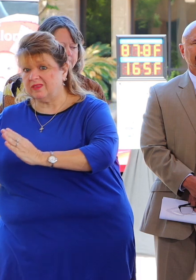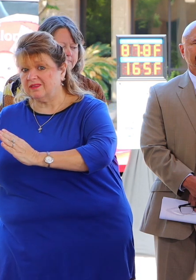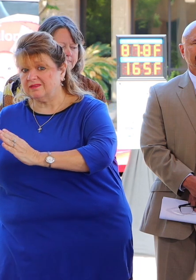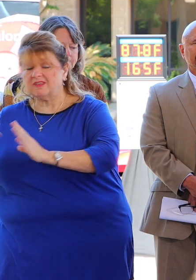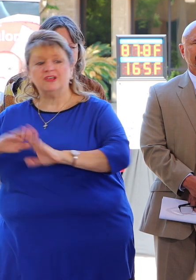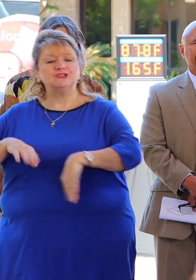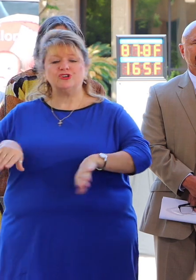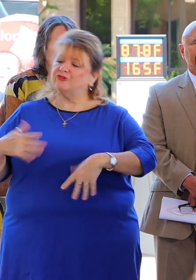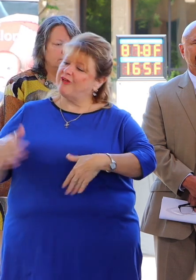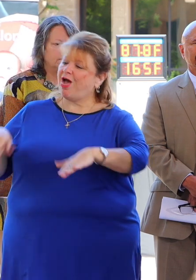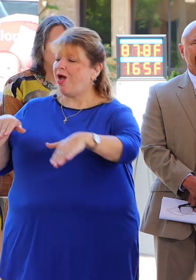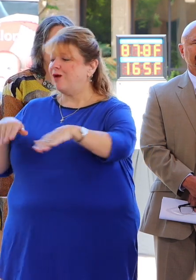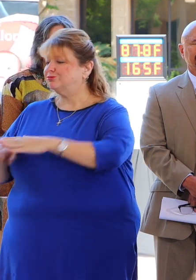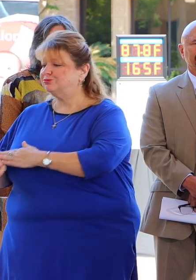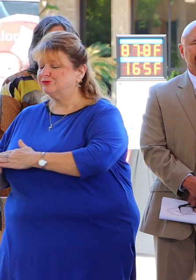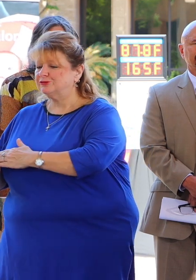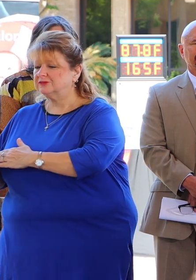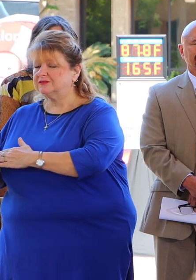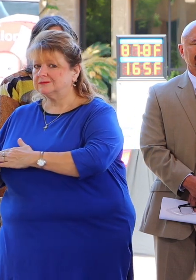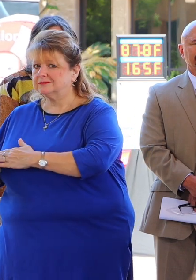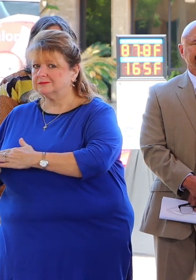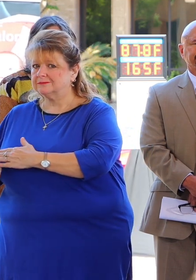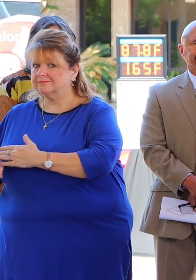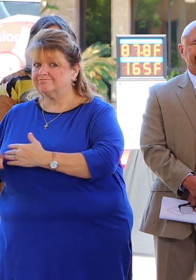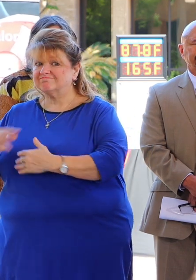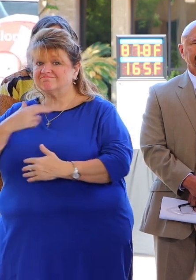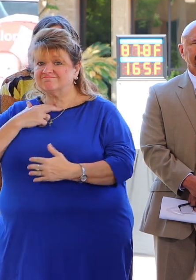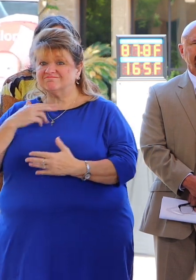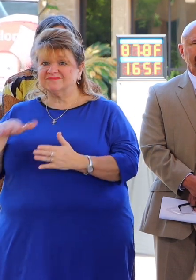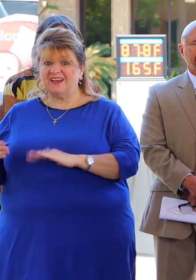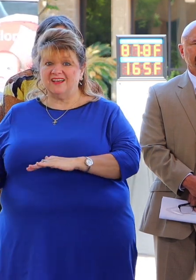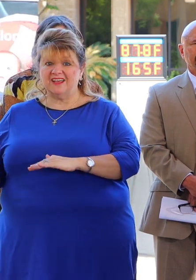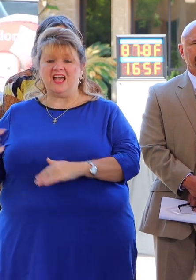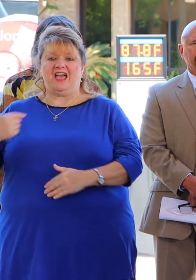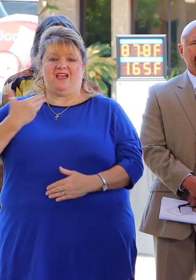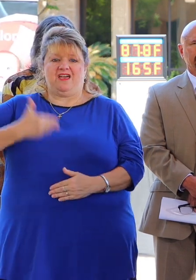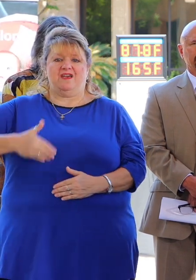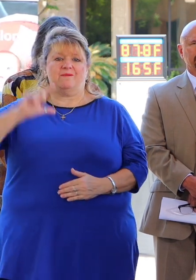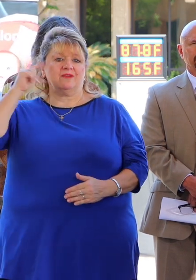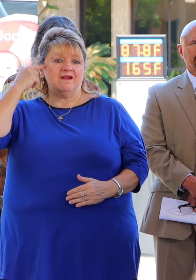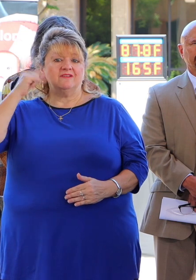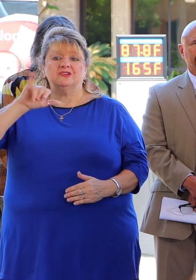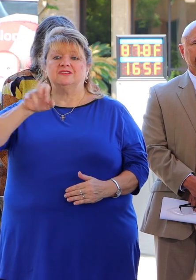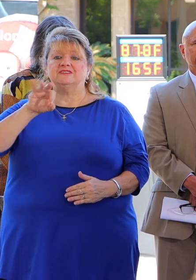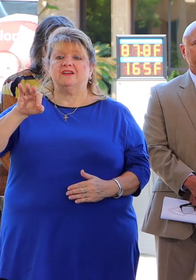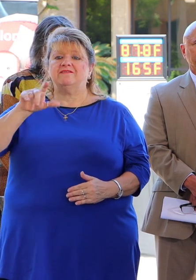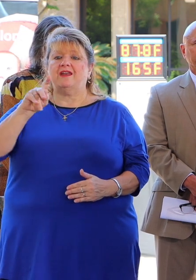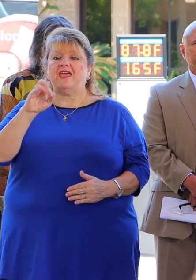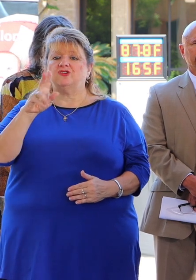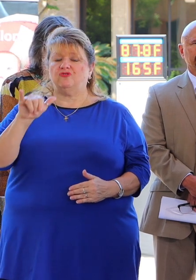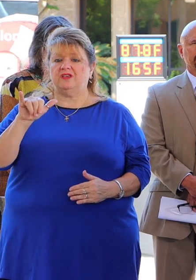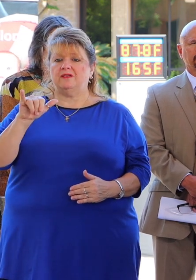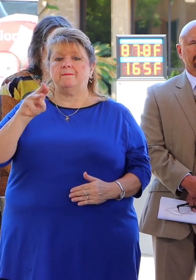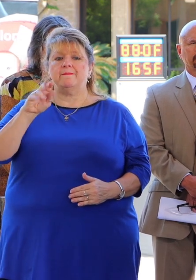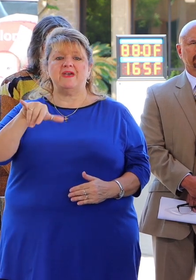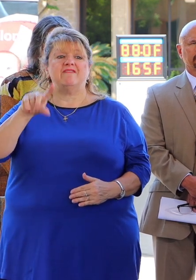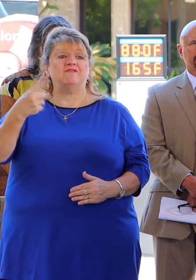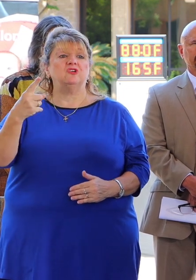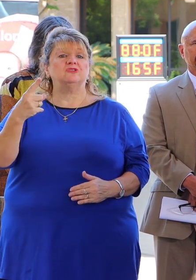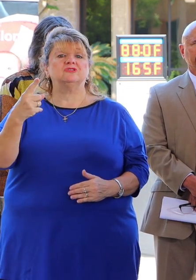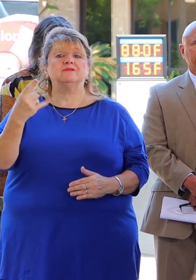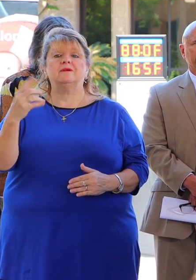therefore, I, Jeff Landry, do hereby proclaim May 1st, 2024